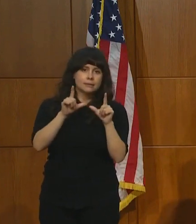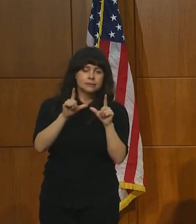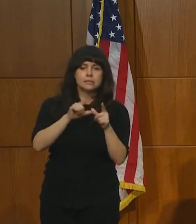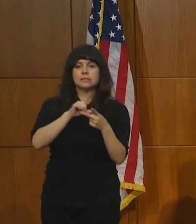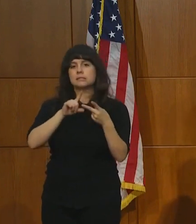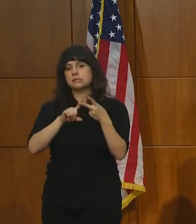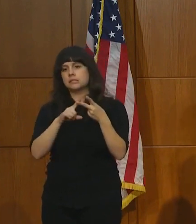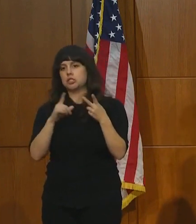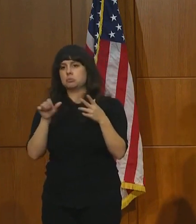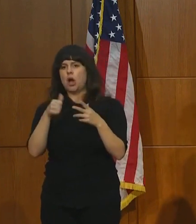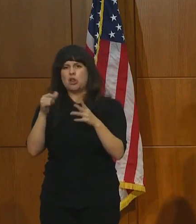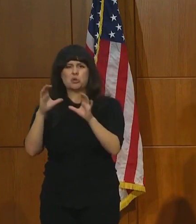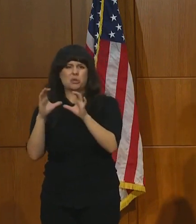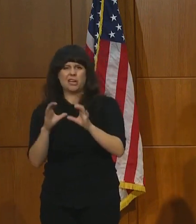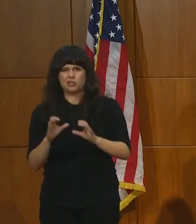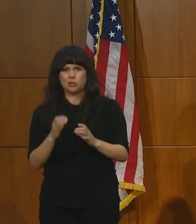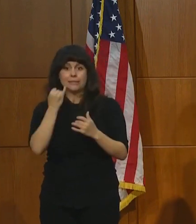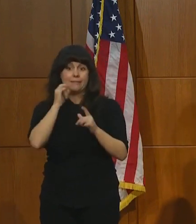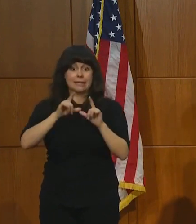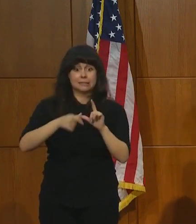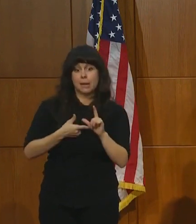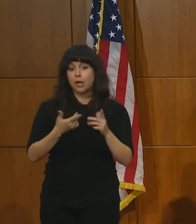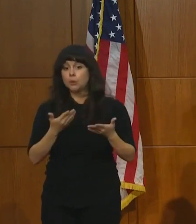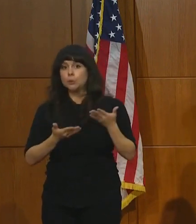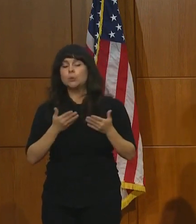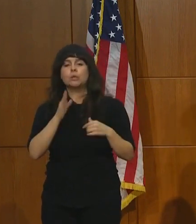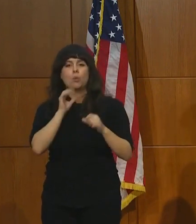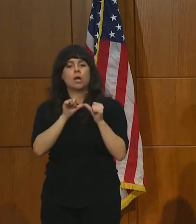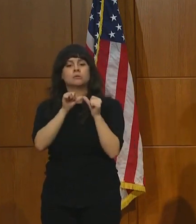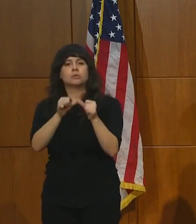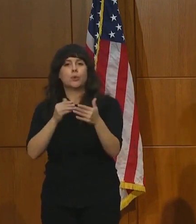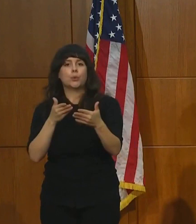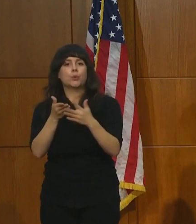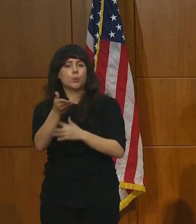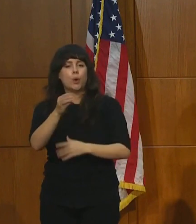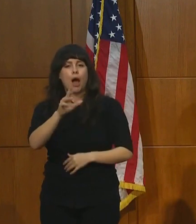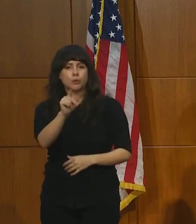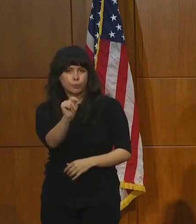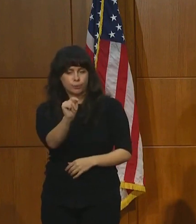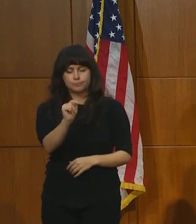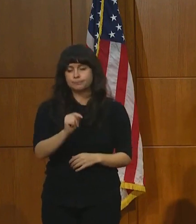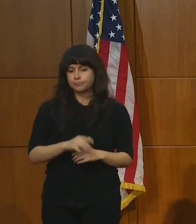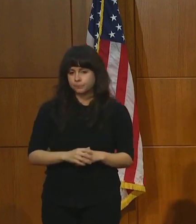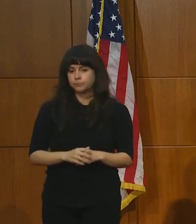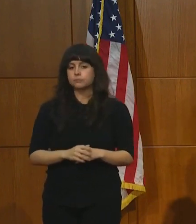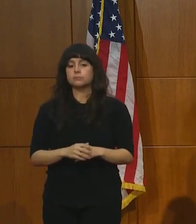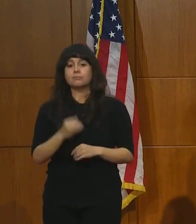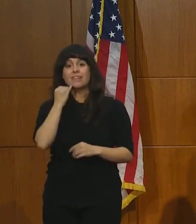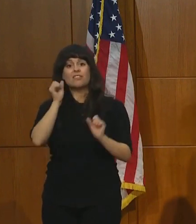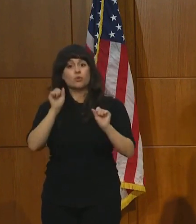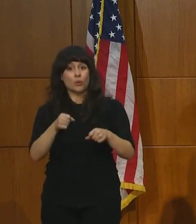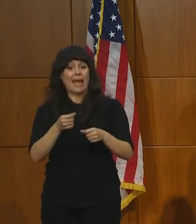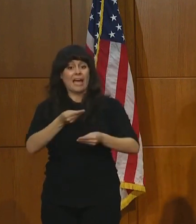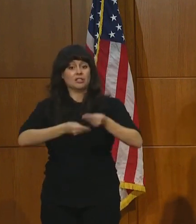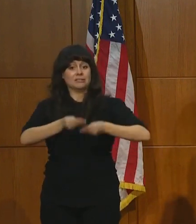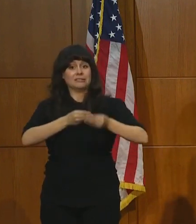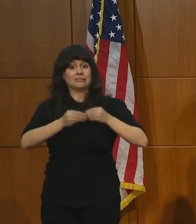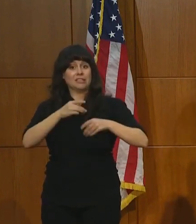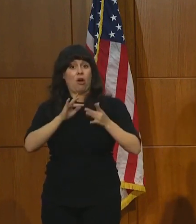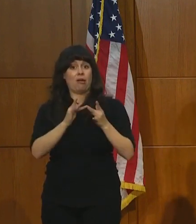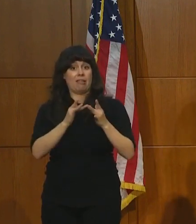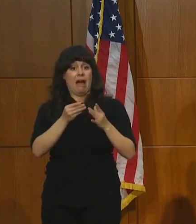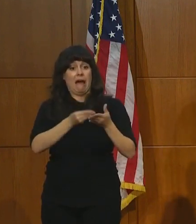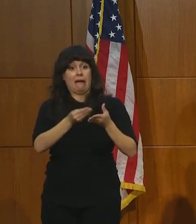expiring through the end of October. Remember, if you can do your DMV transaction online, please do